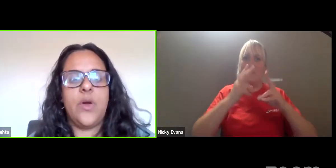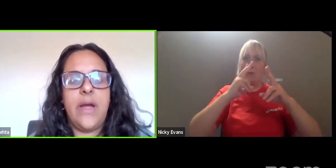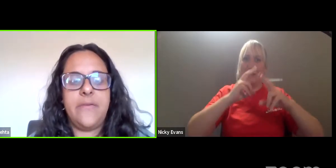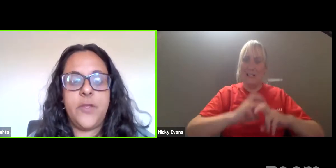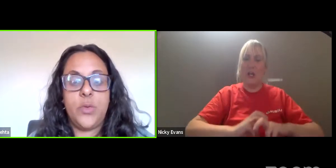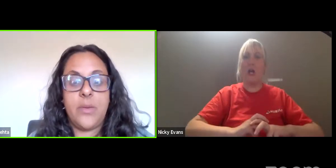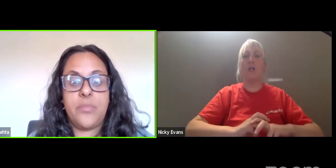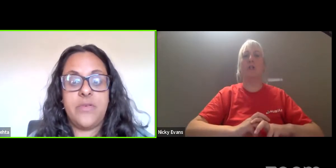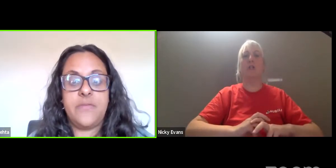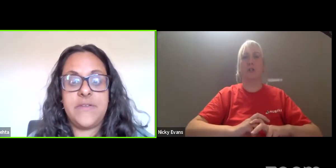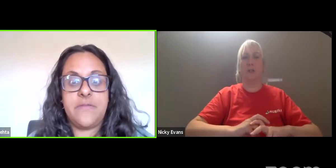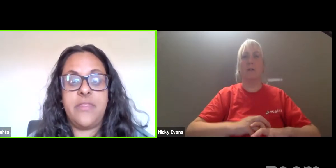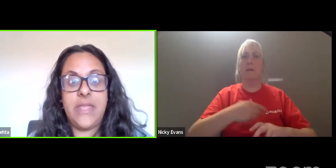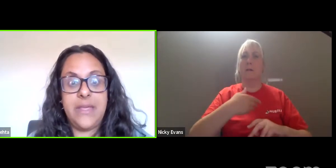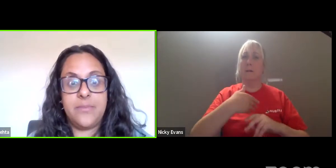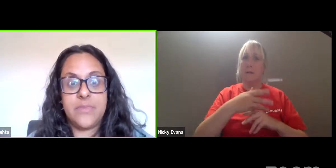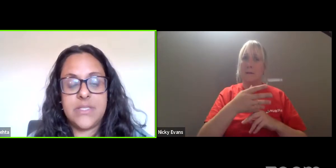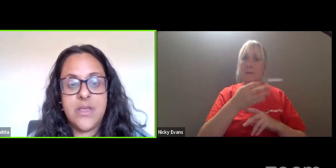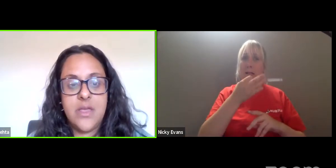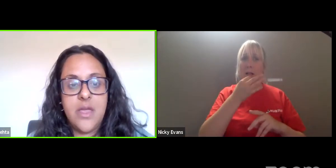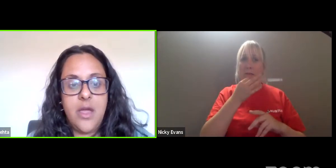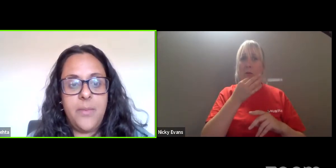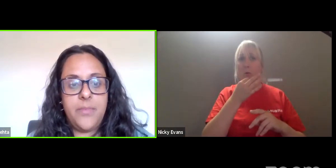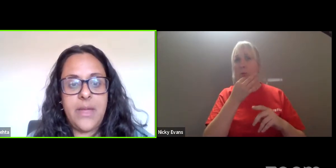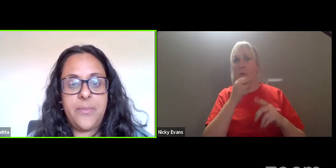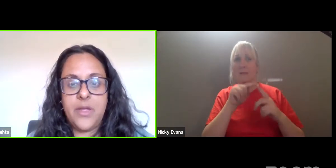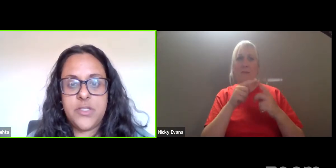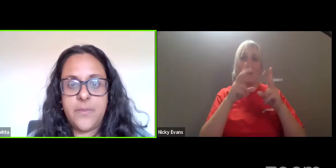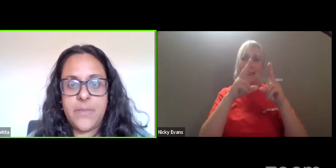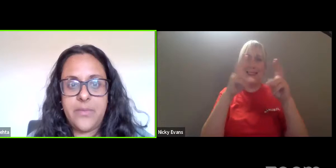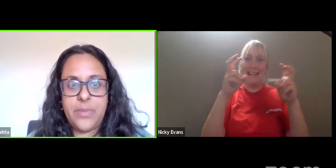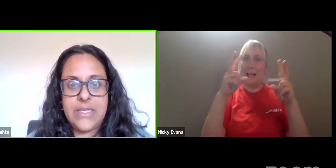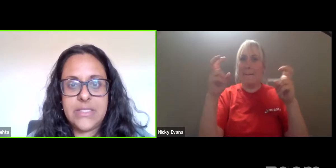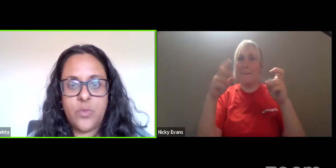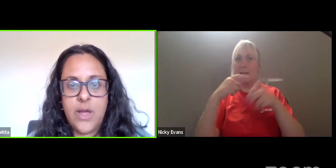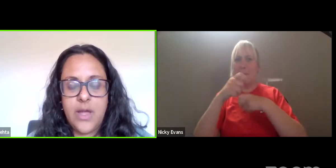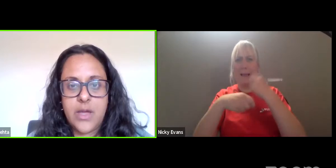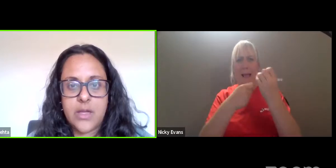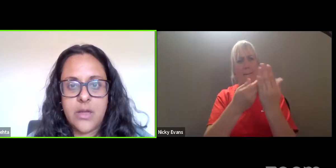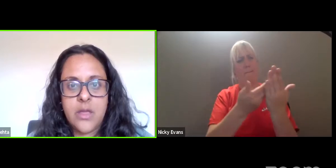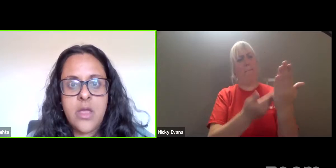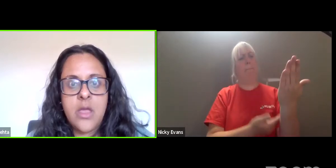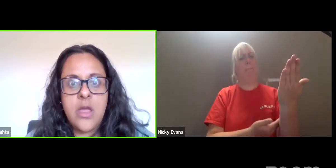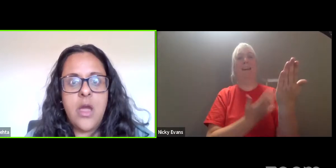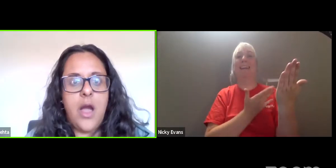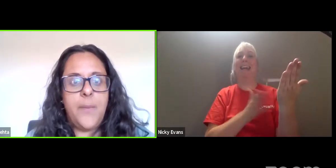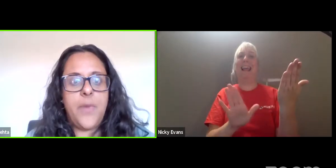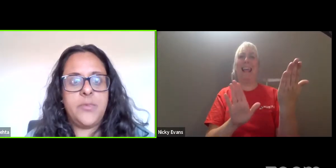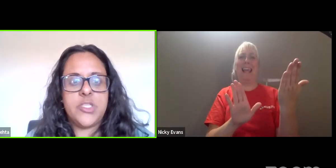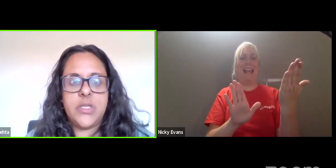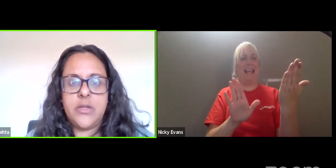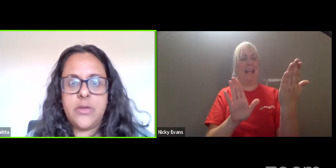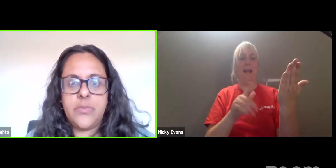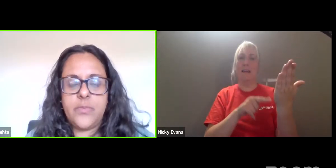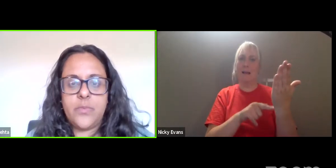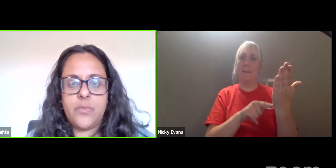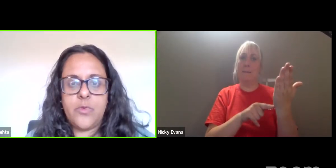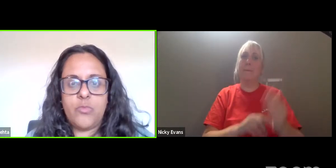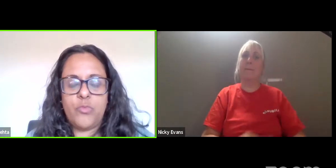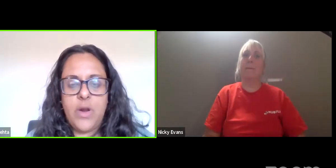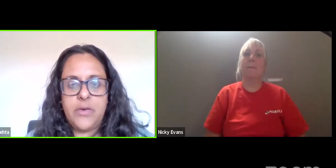and there were quite a few number of different themes that emerged from that piece of work. I'm just going